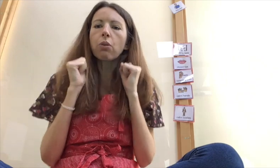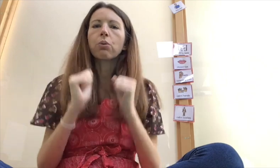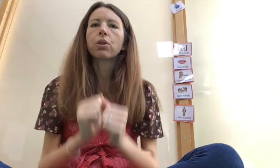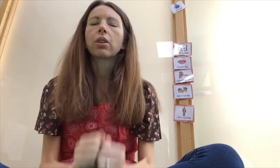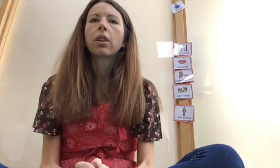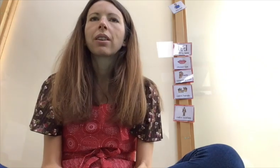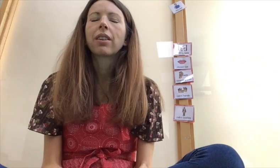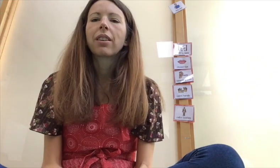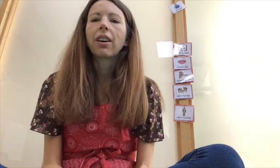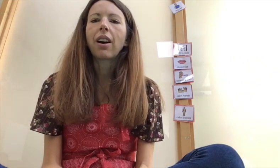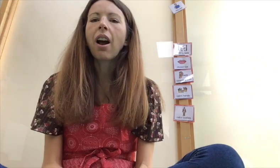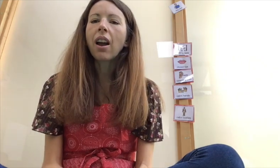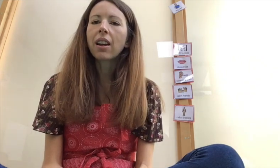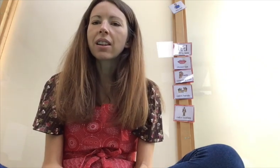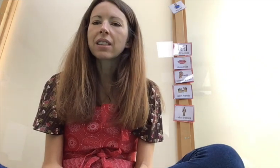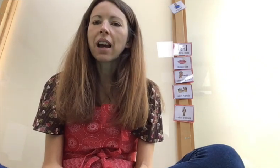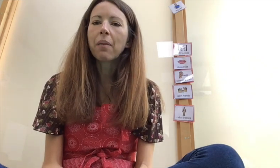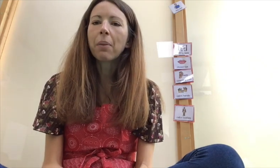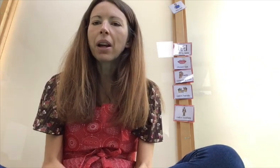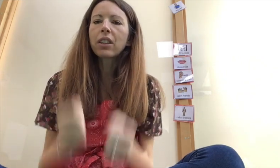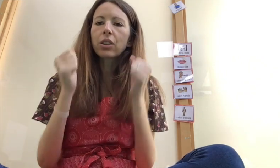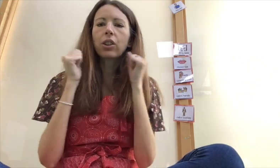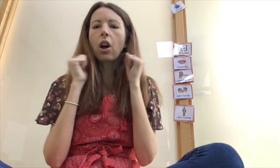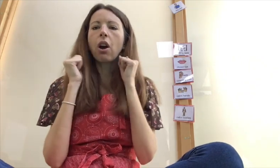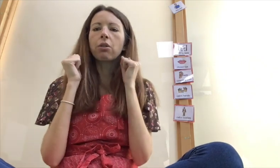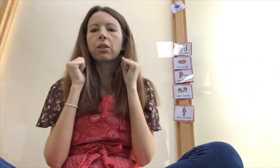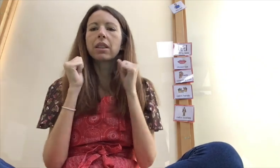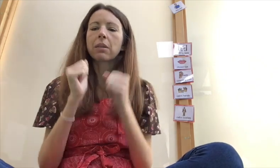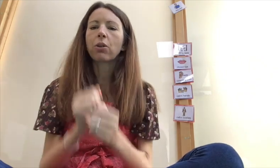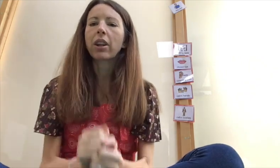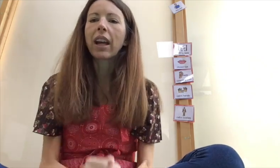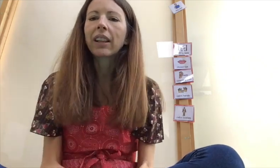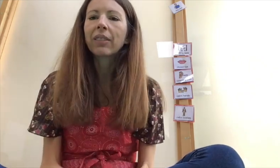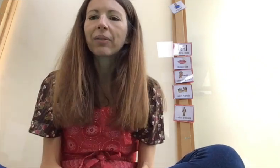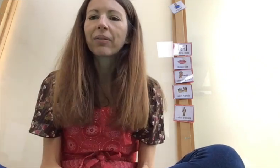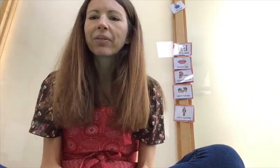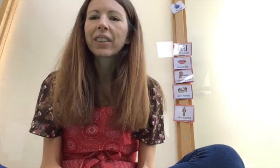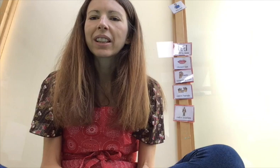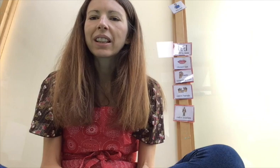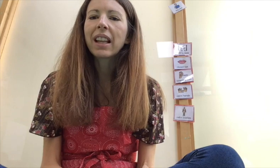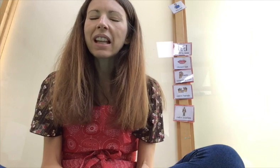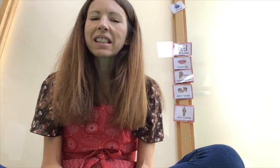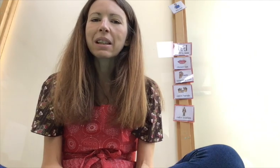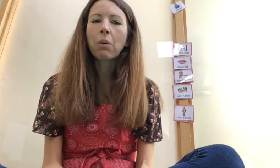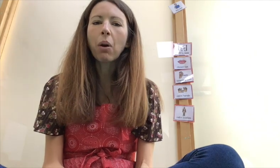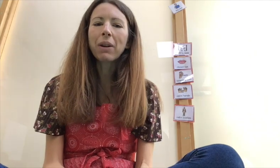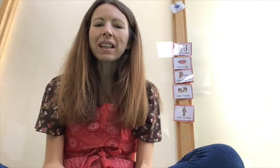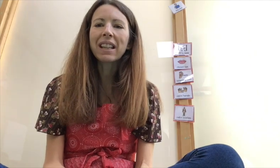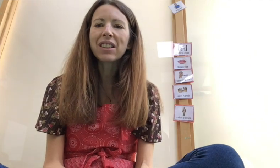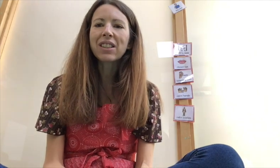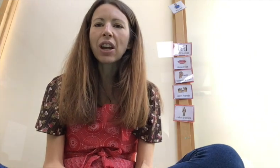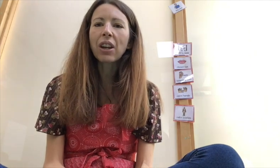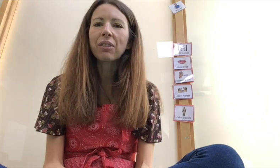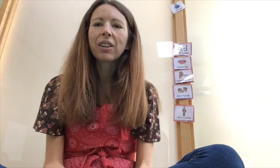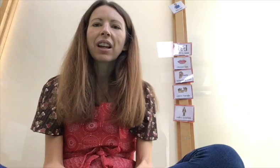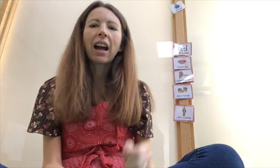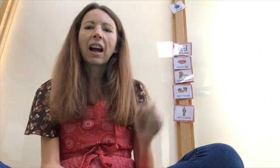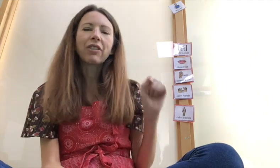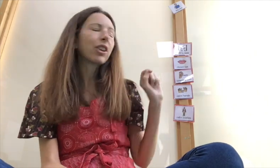cold. I like to have mine cold this morning. Let's see what we need to do. Have you got